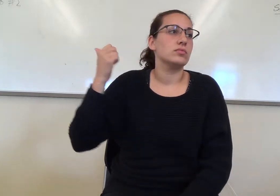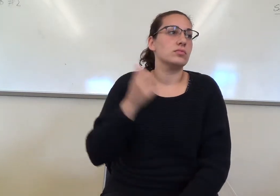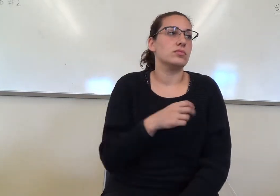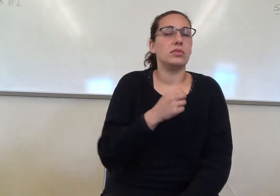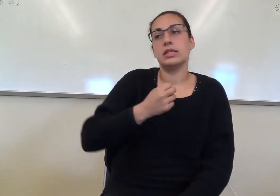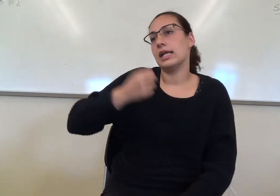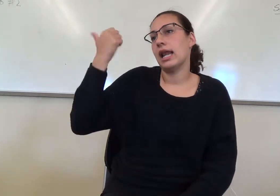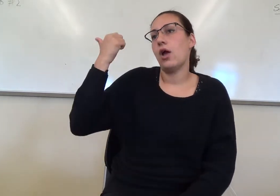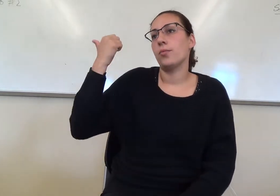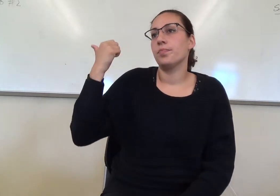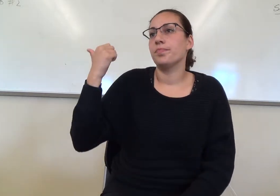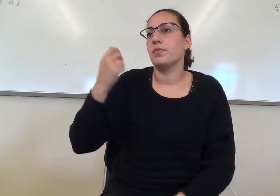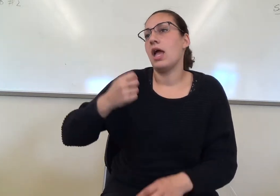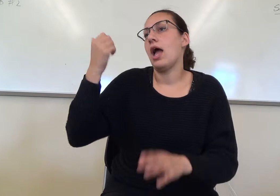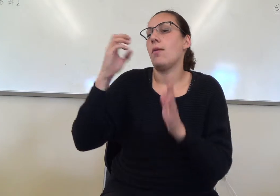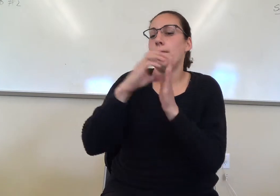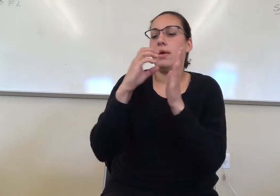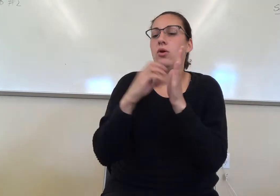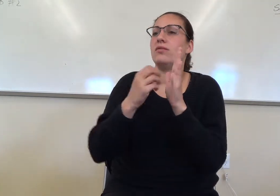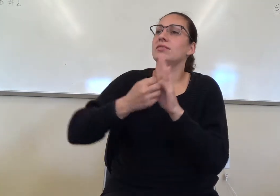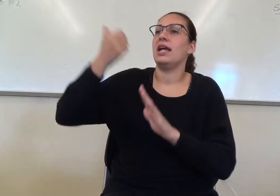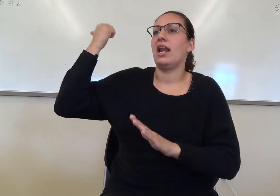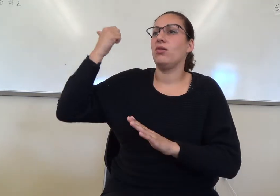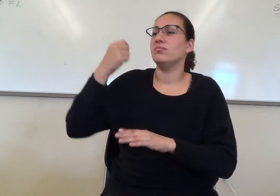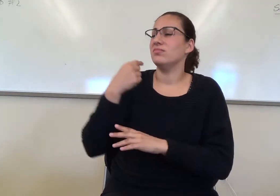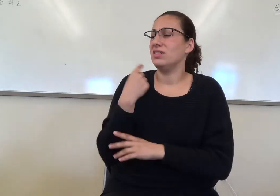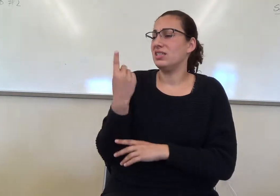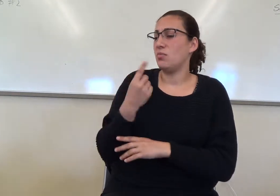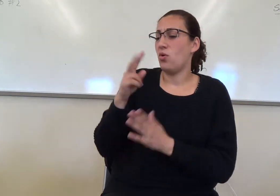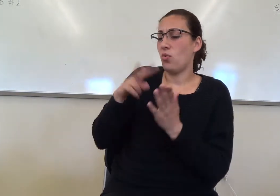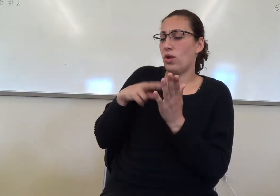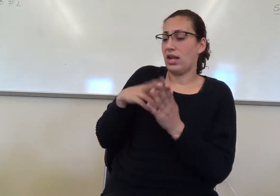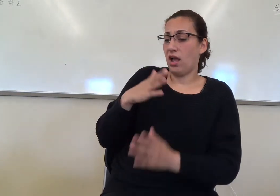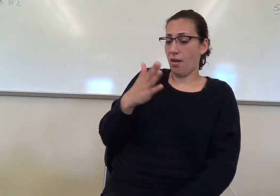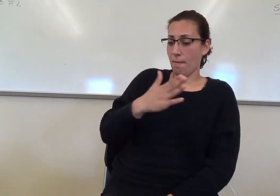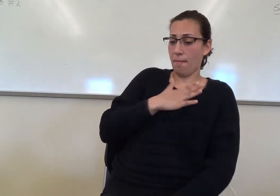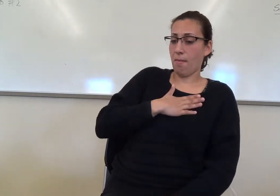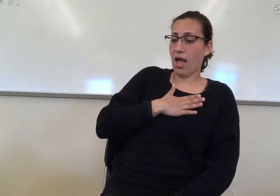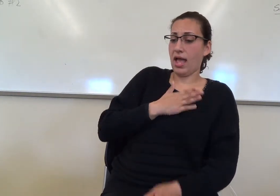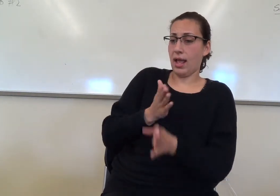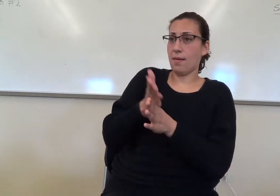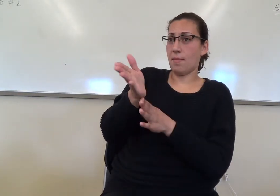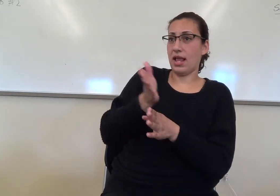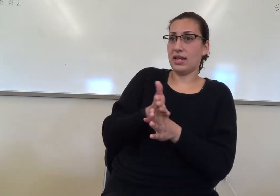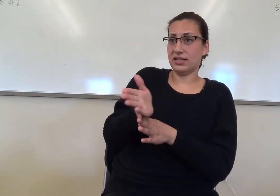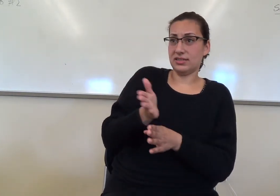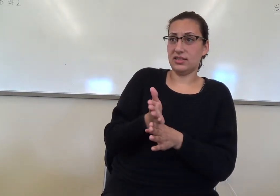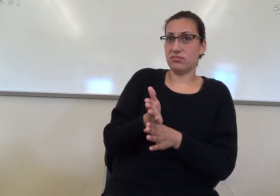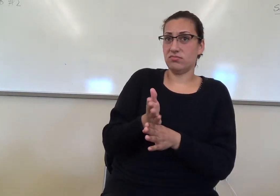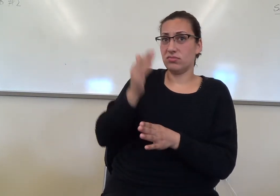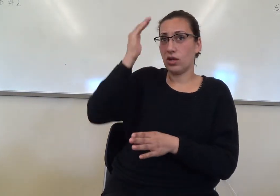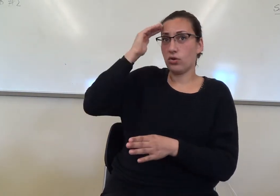ask yourself, is somebody who's reading my main idea, would they know everything that's in the